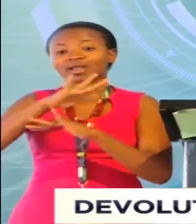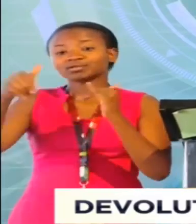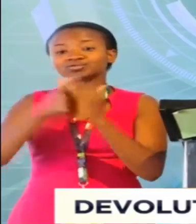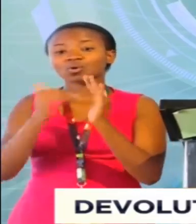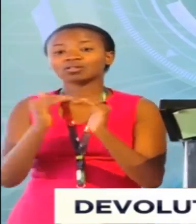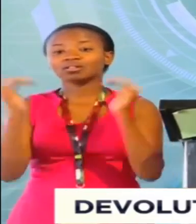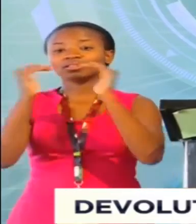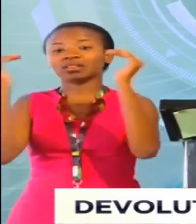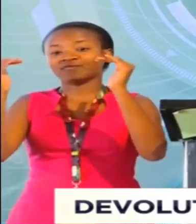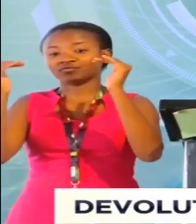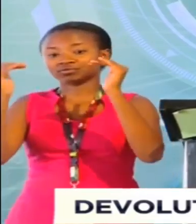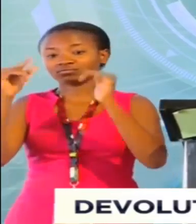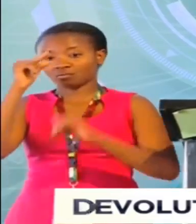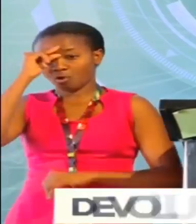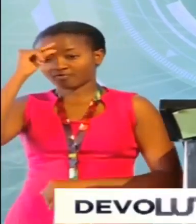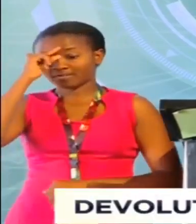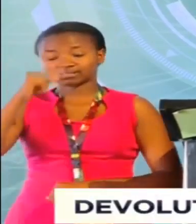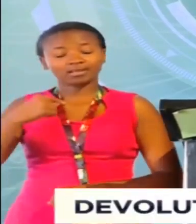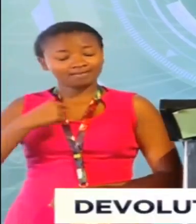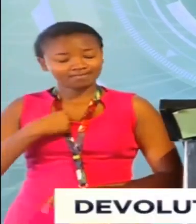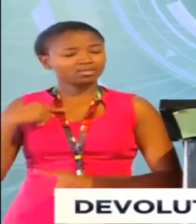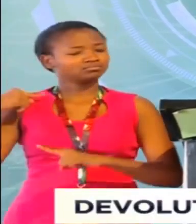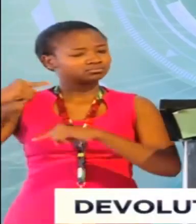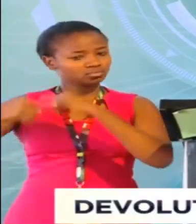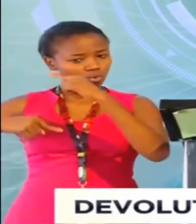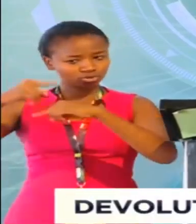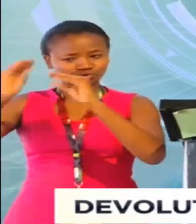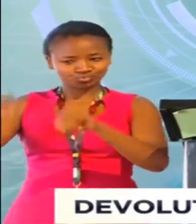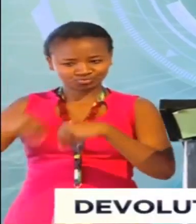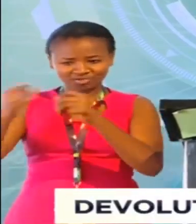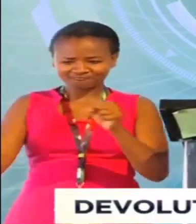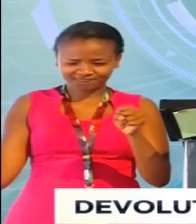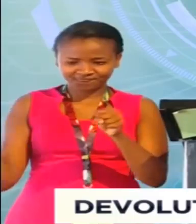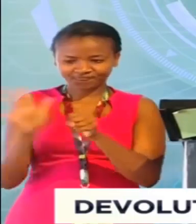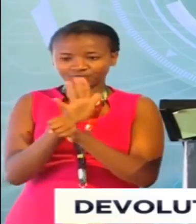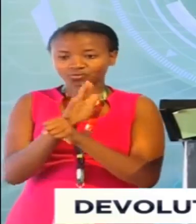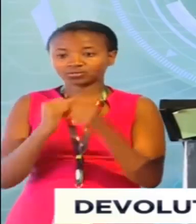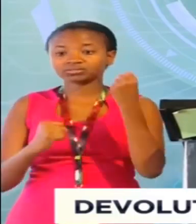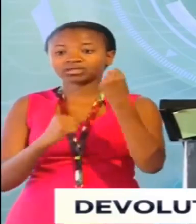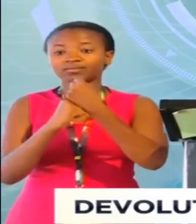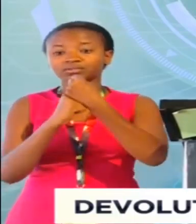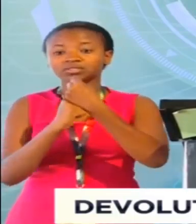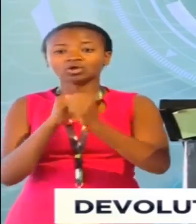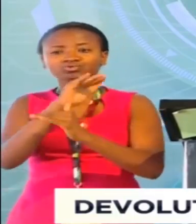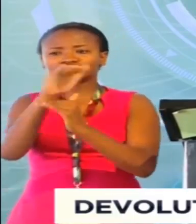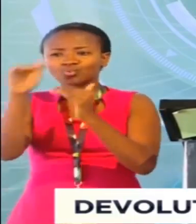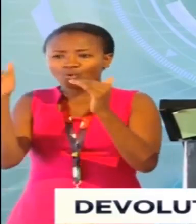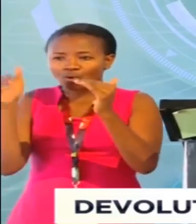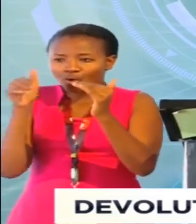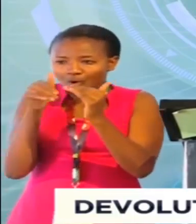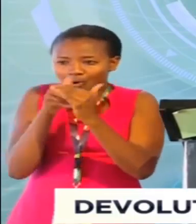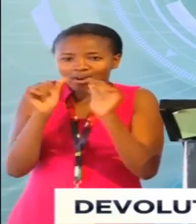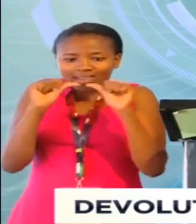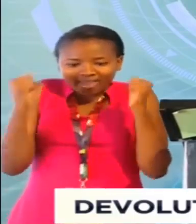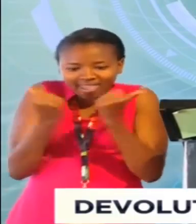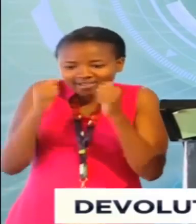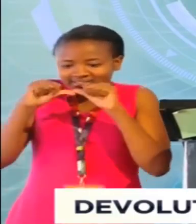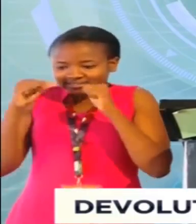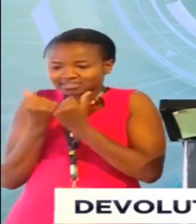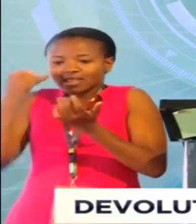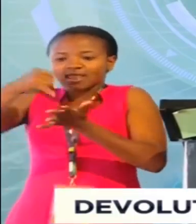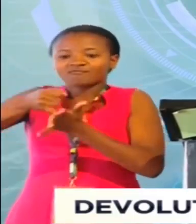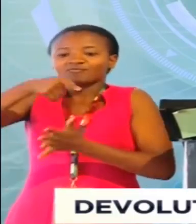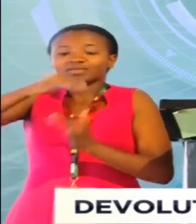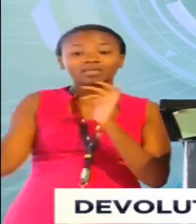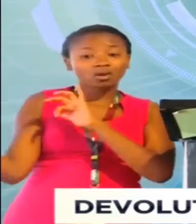of government. I will continue to offer my full support to all state agencies involved in this